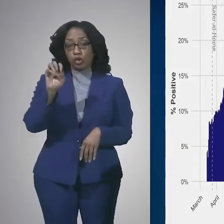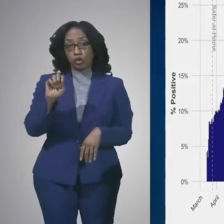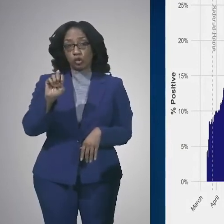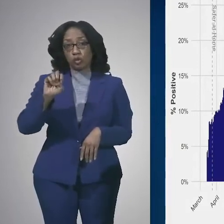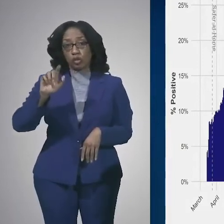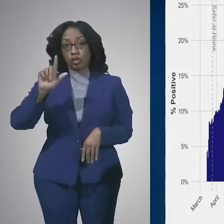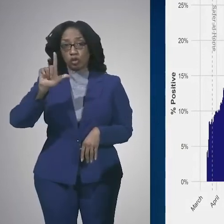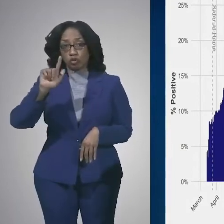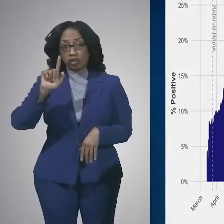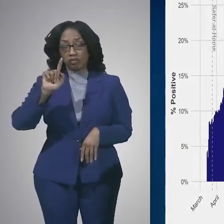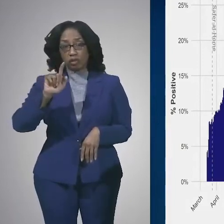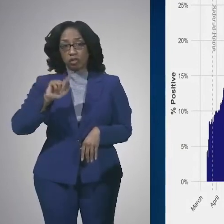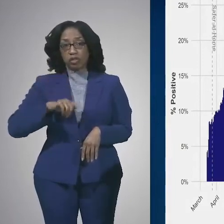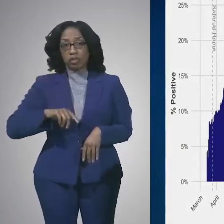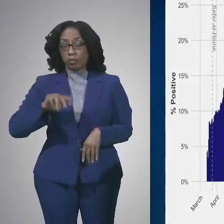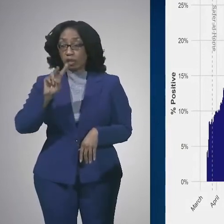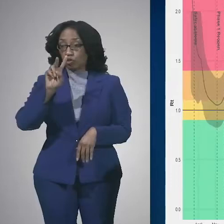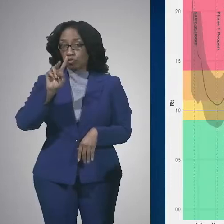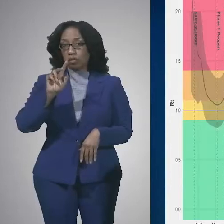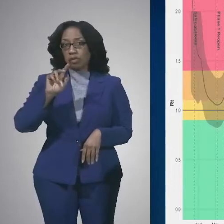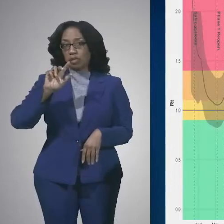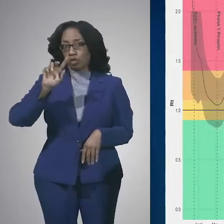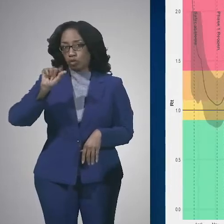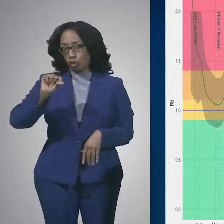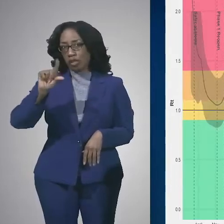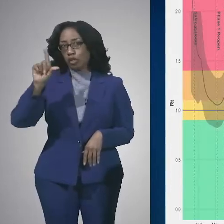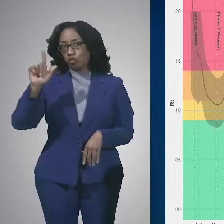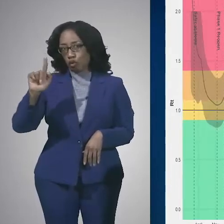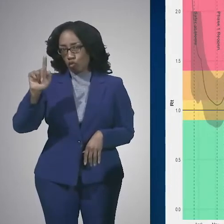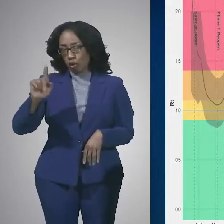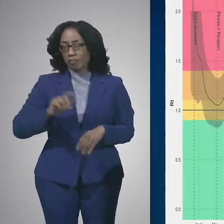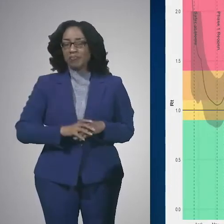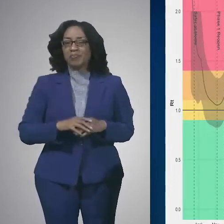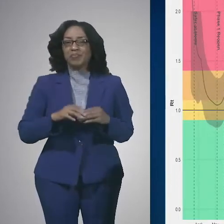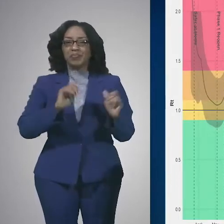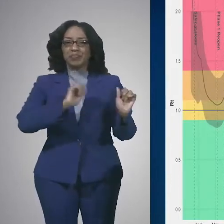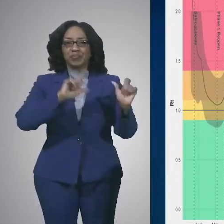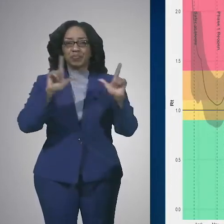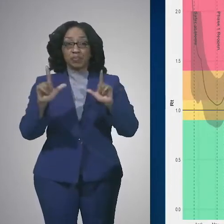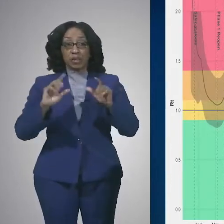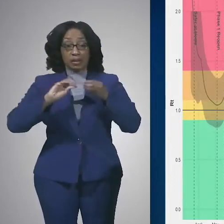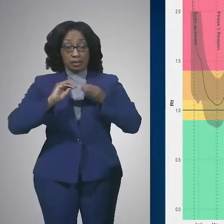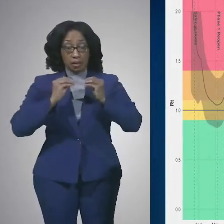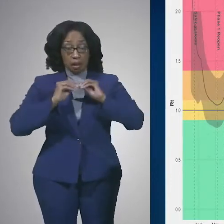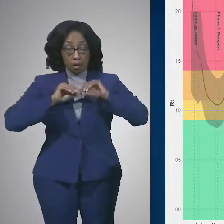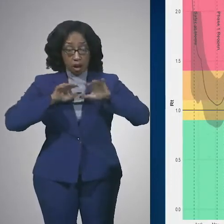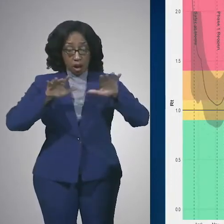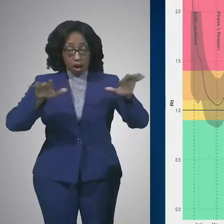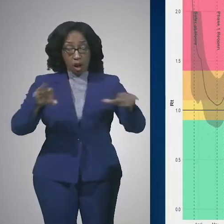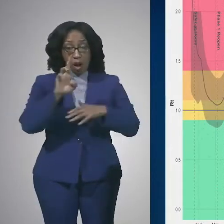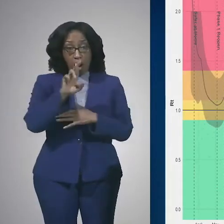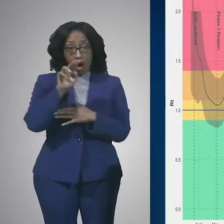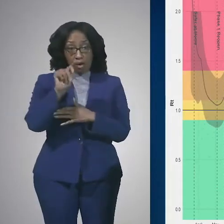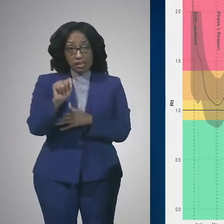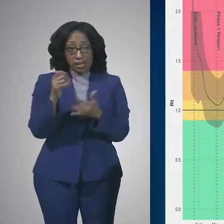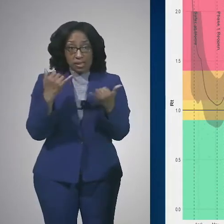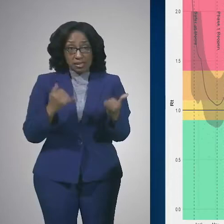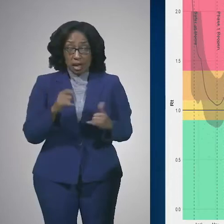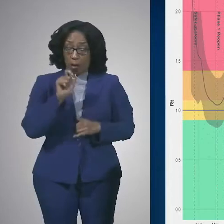21st, 2021. Next slide. The effective reproductive number, or RT, of the virus is